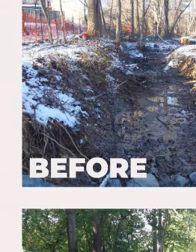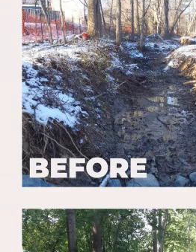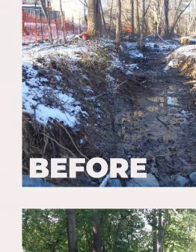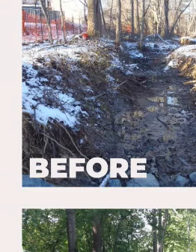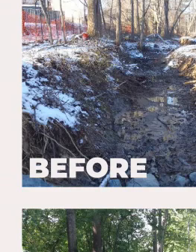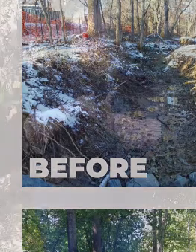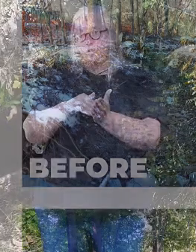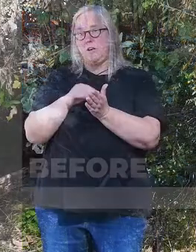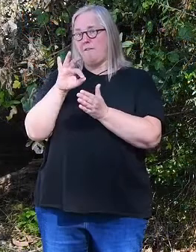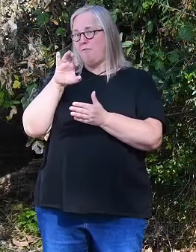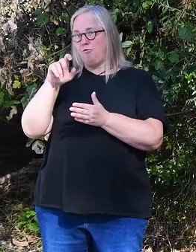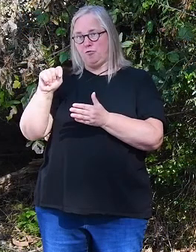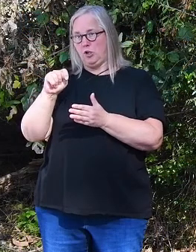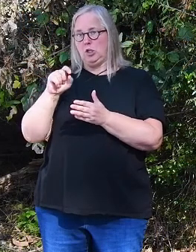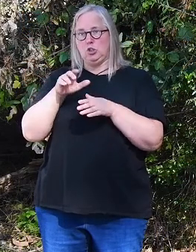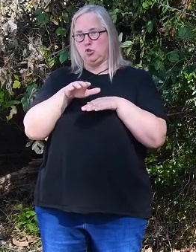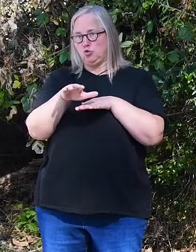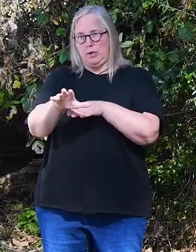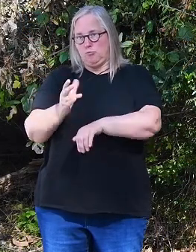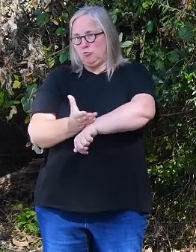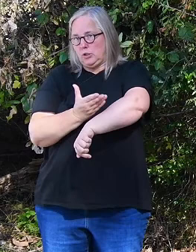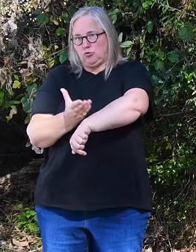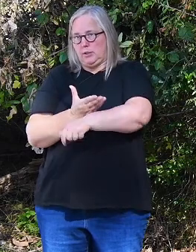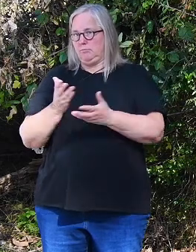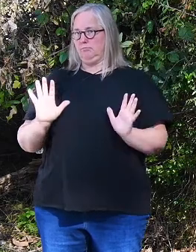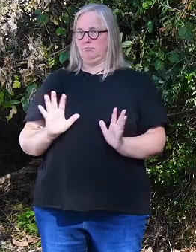5,000-foot stream restoration.